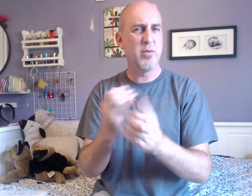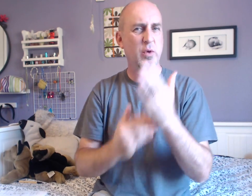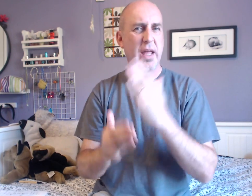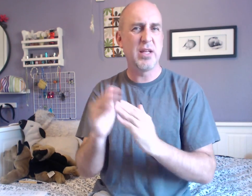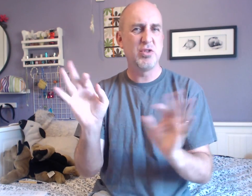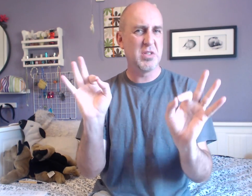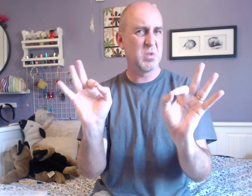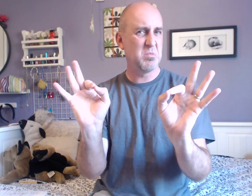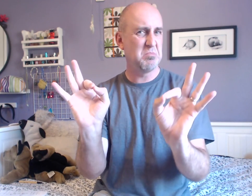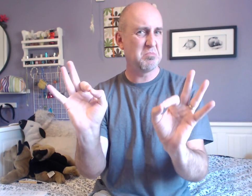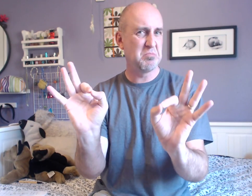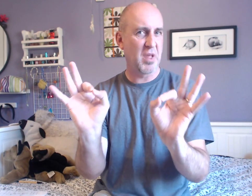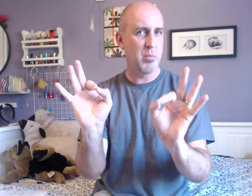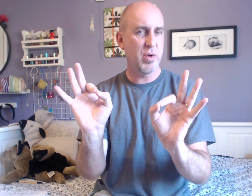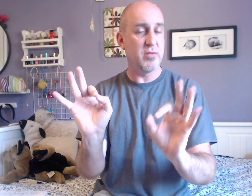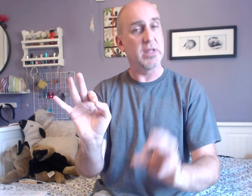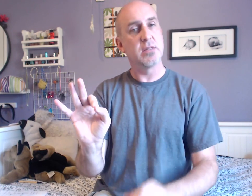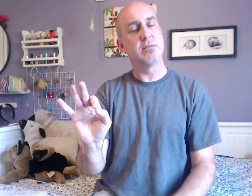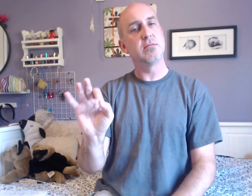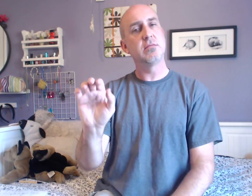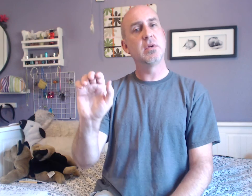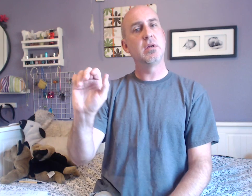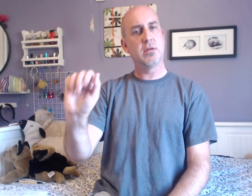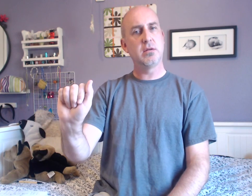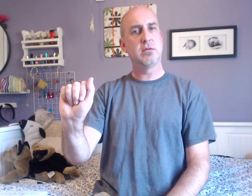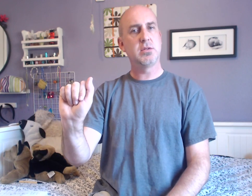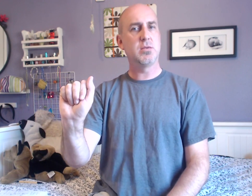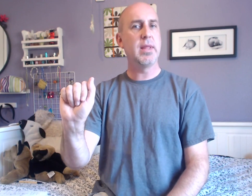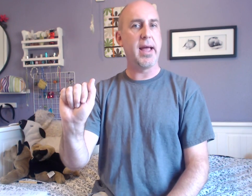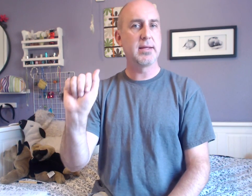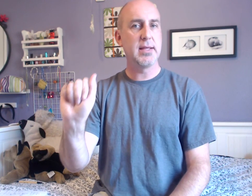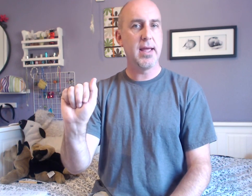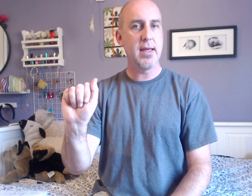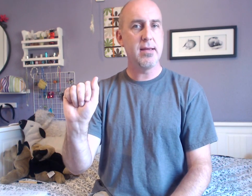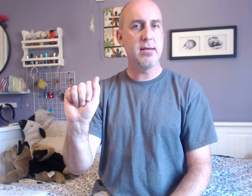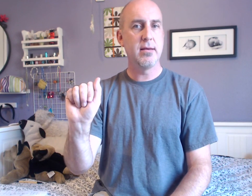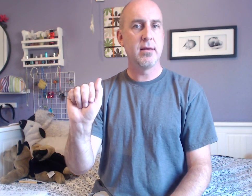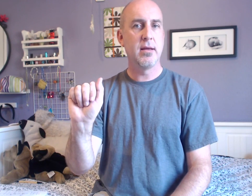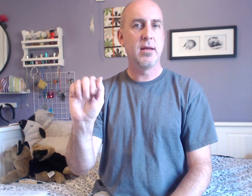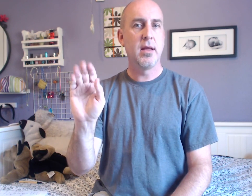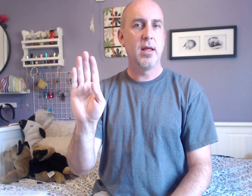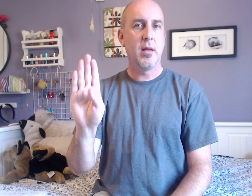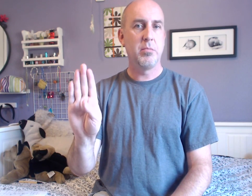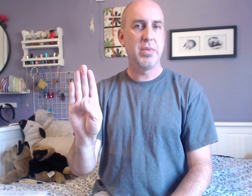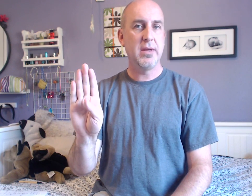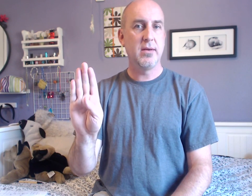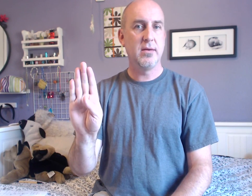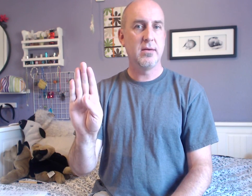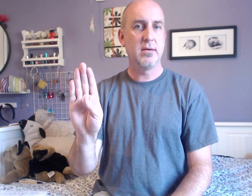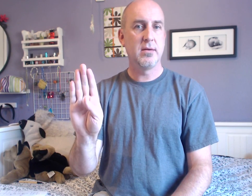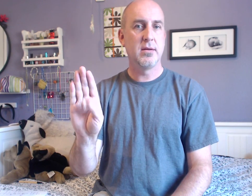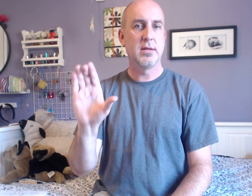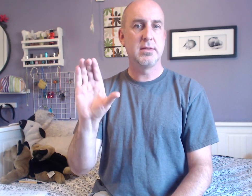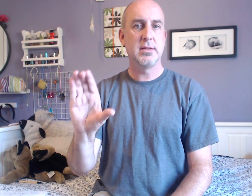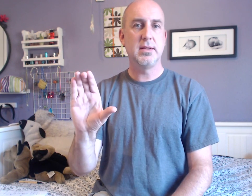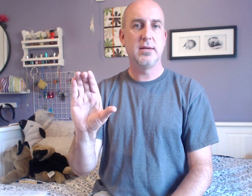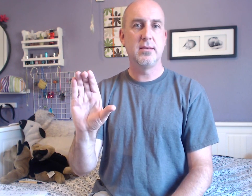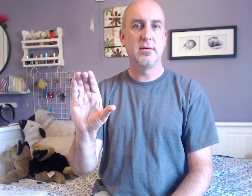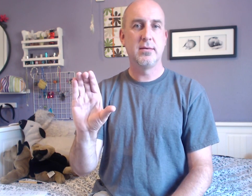your hand just perfect. Just relax. A, B, C.